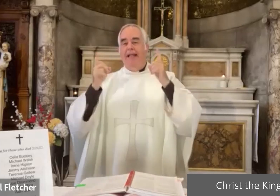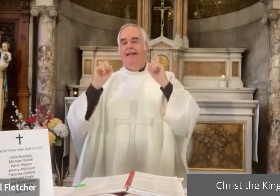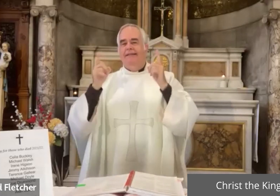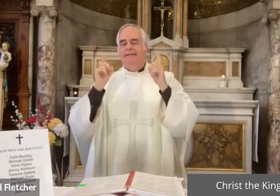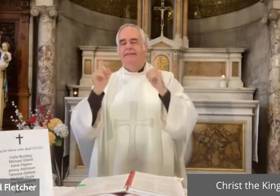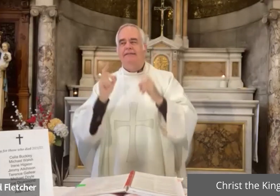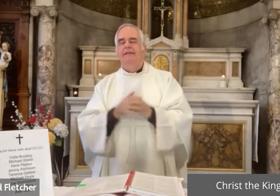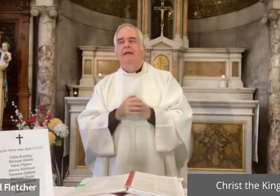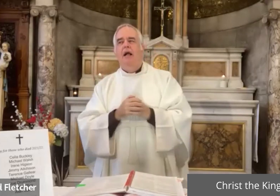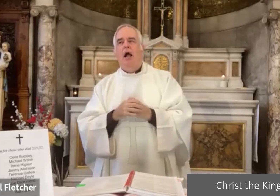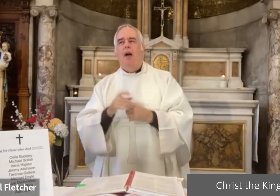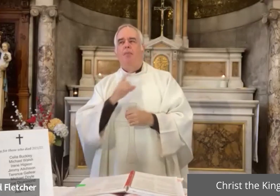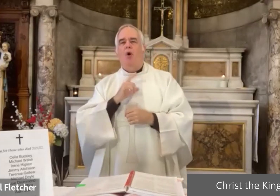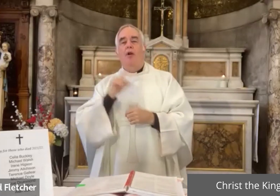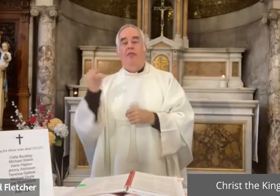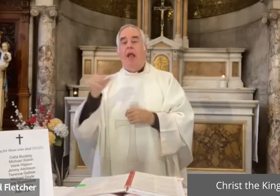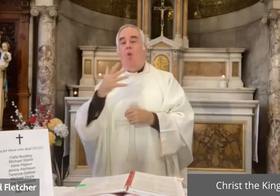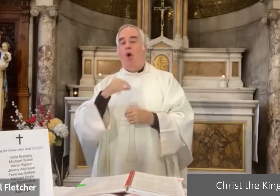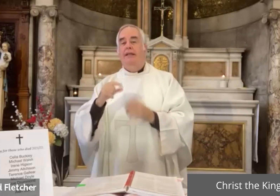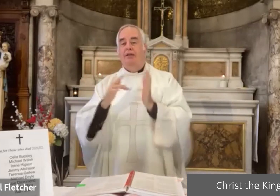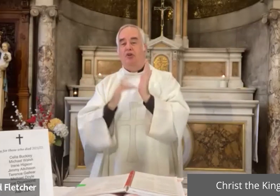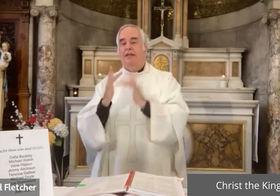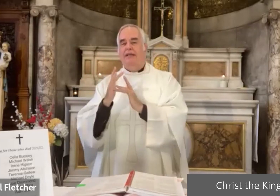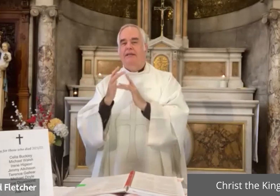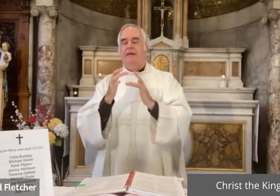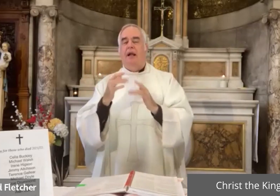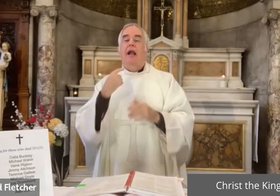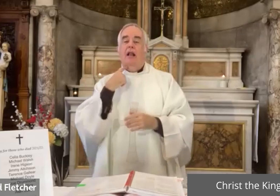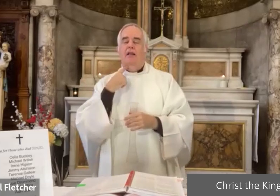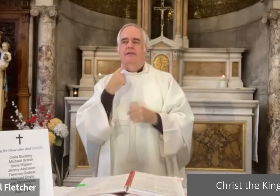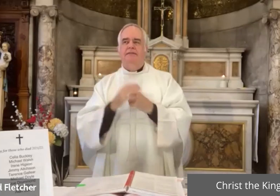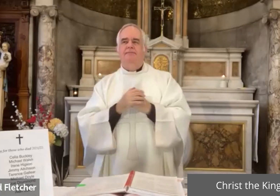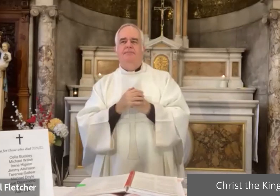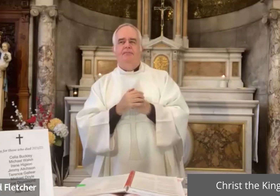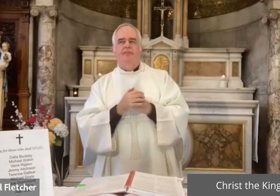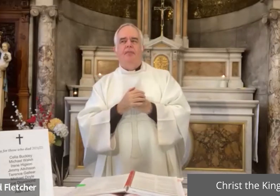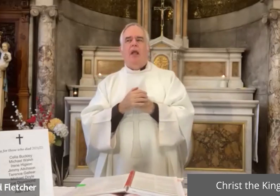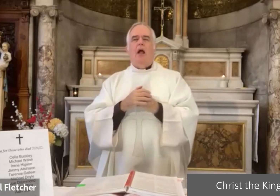Jewish leader because they wanted Jesus killed.